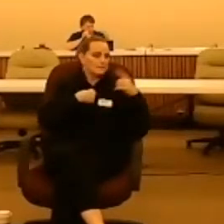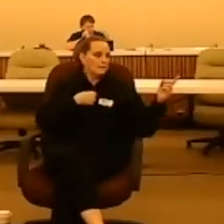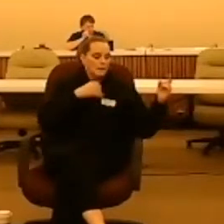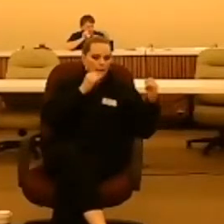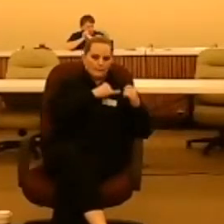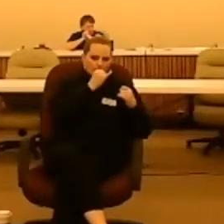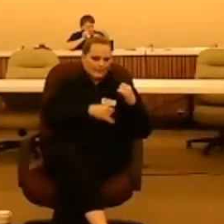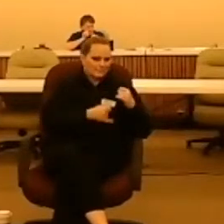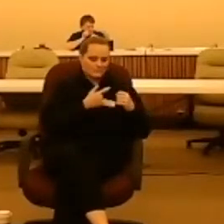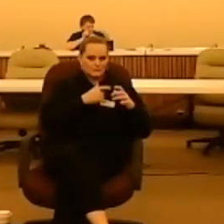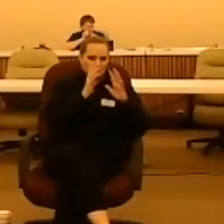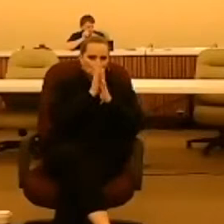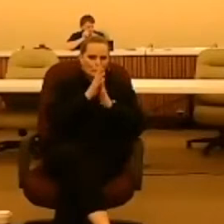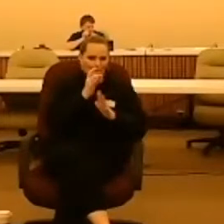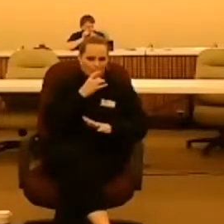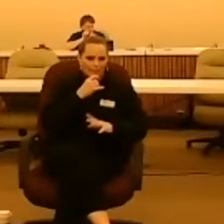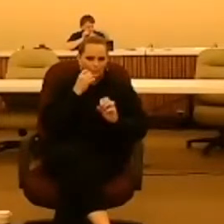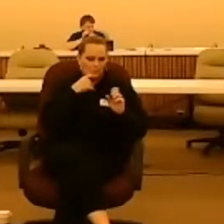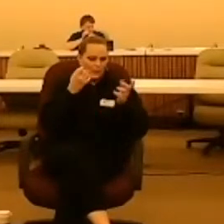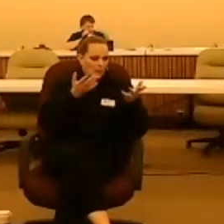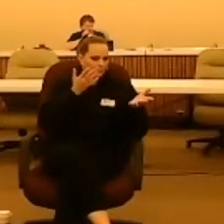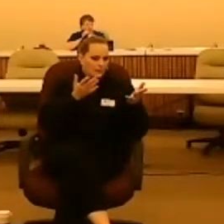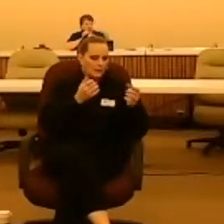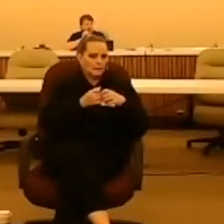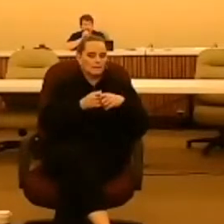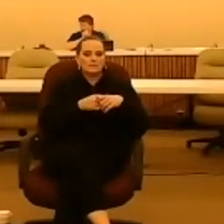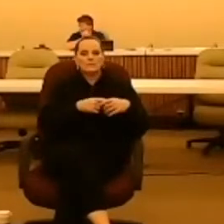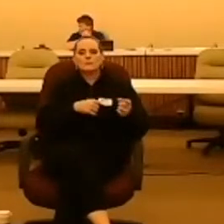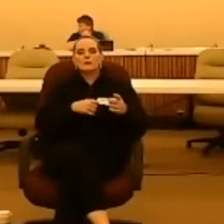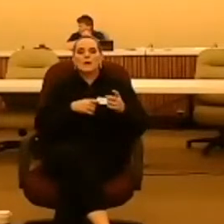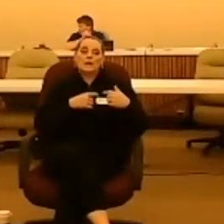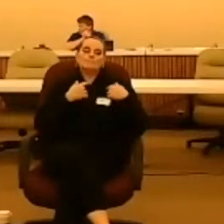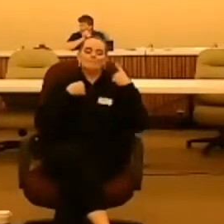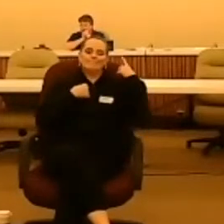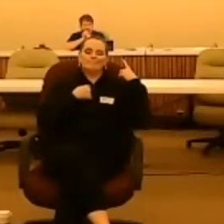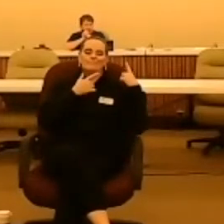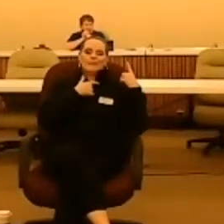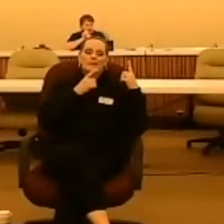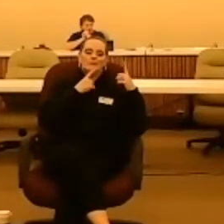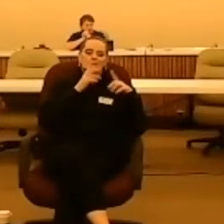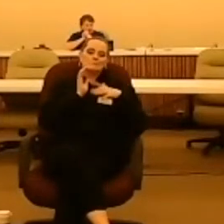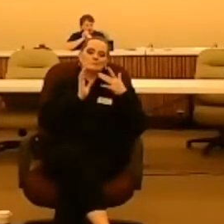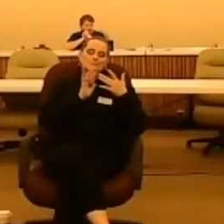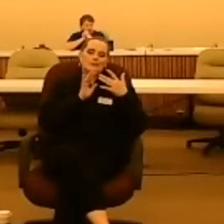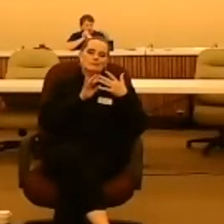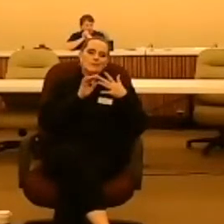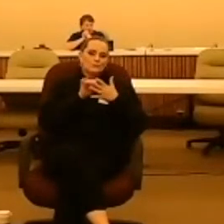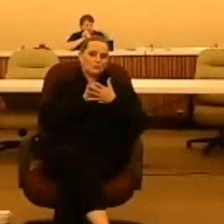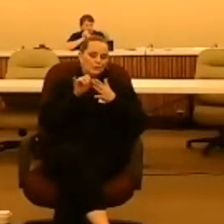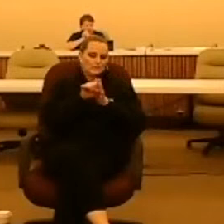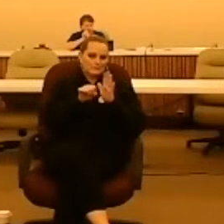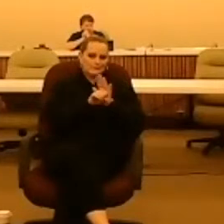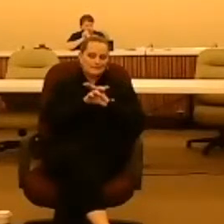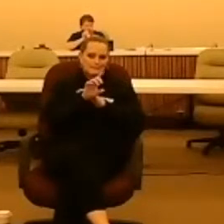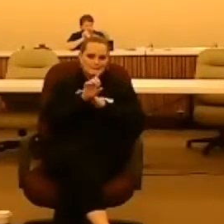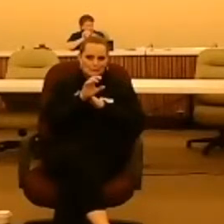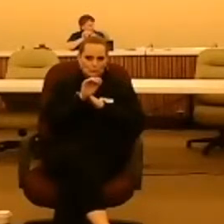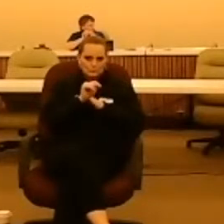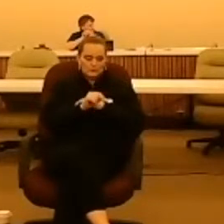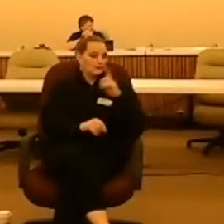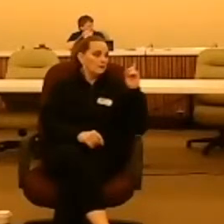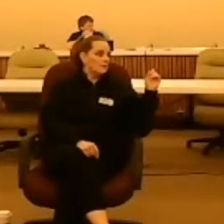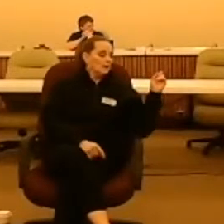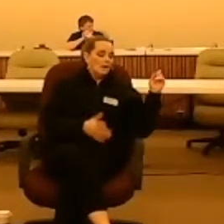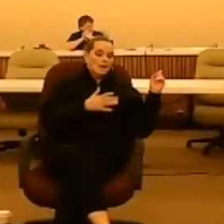inquiring about a traffic light potentially there. And Well, I am going to contact the New York State DOT to see if, I'm just,